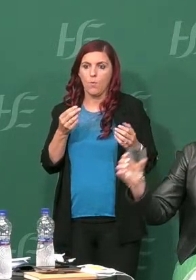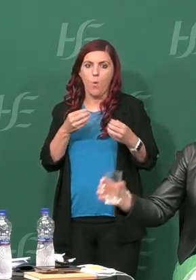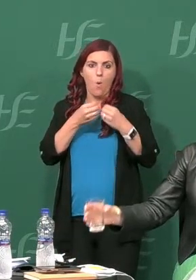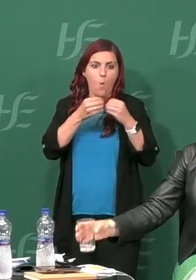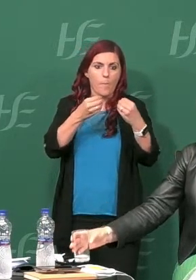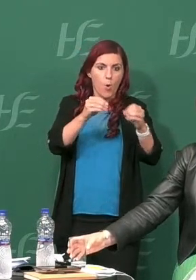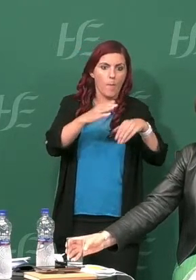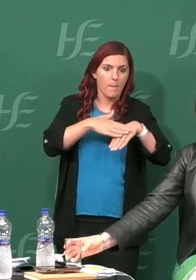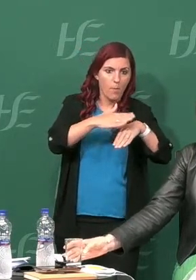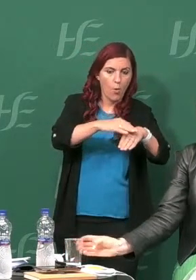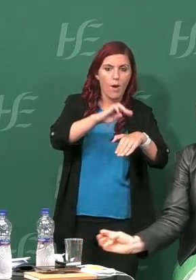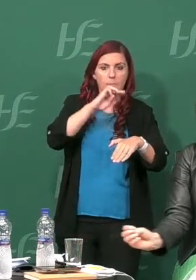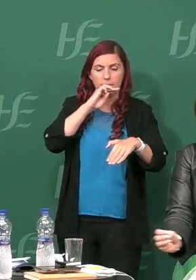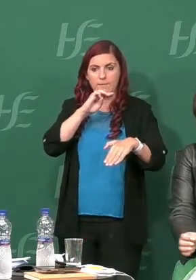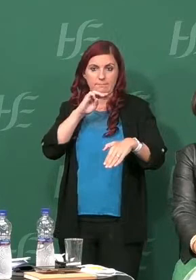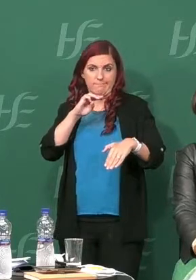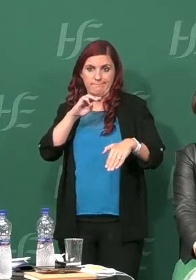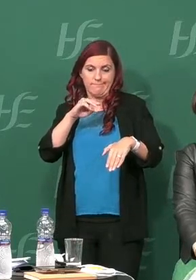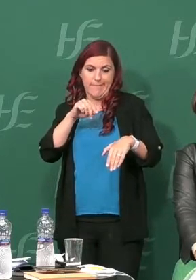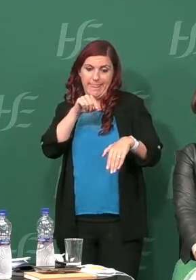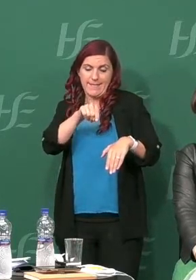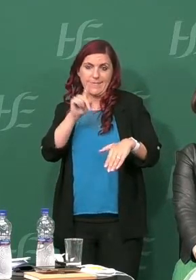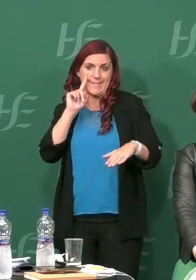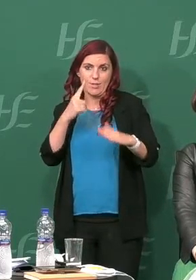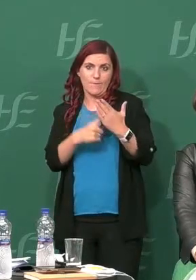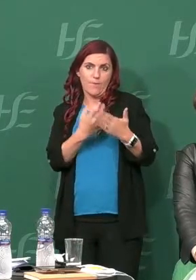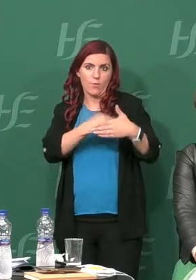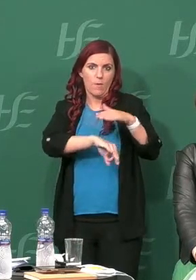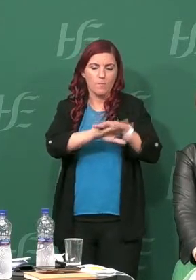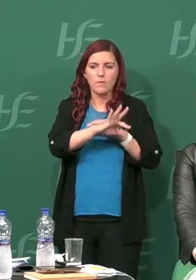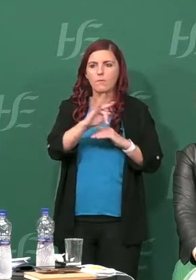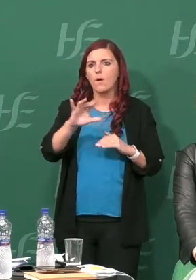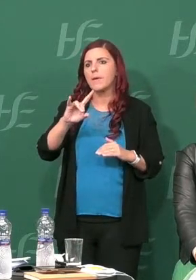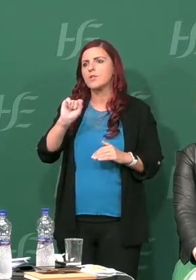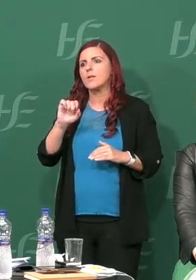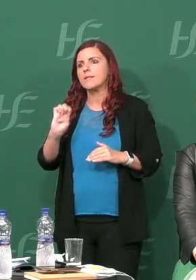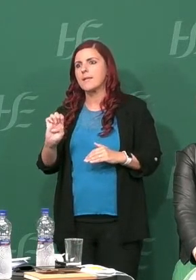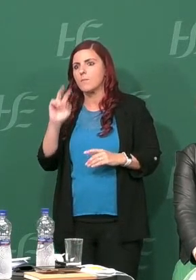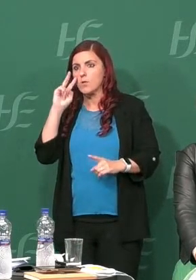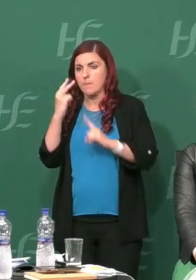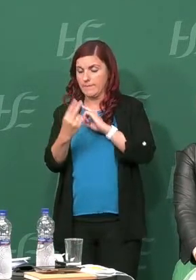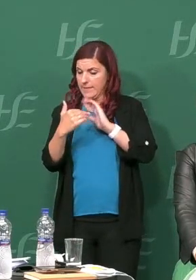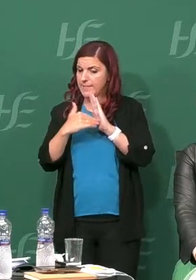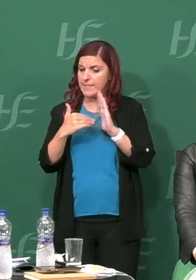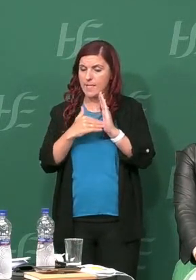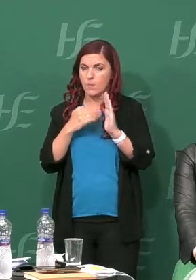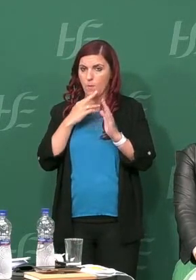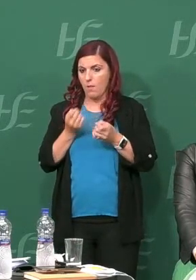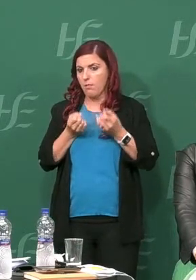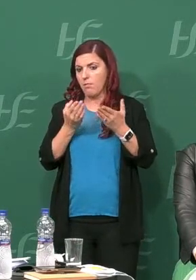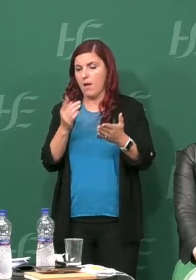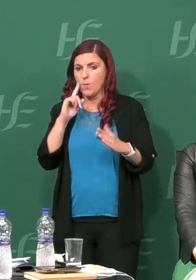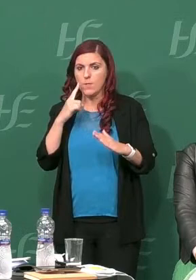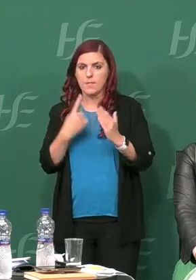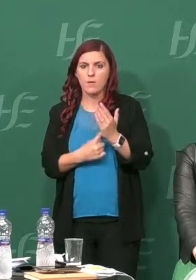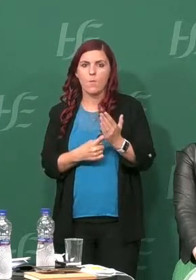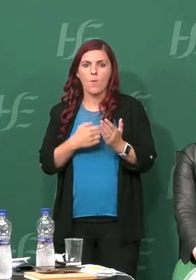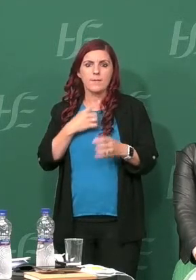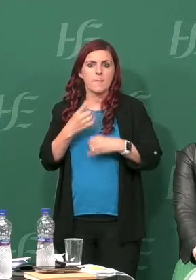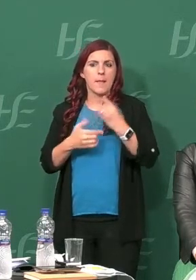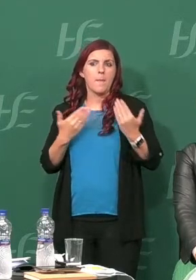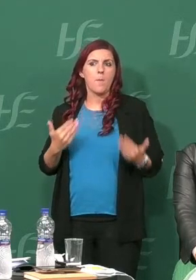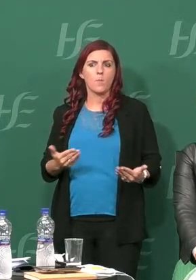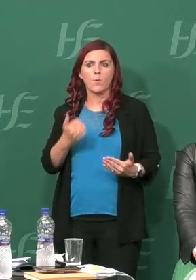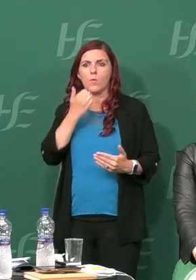ultimately a policy decision for government. Certainly from a HSE perspective, we would always give our input to that decision. Where we're at right now in